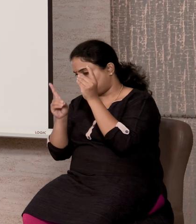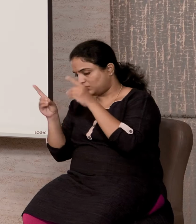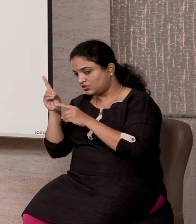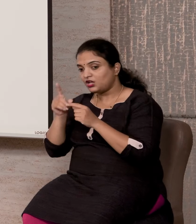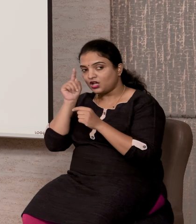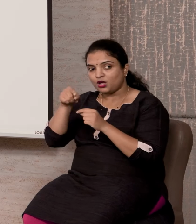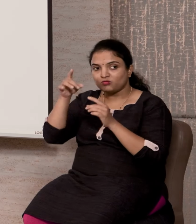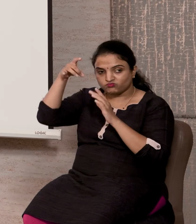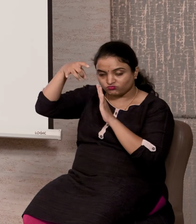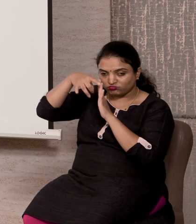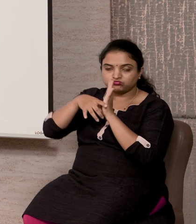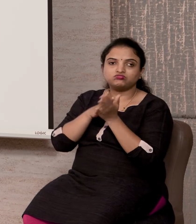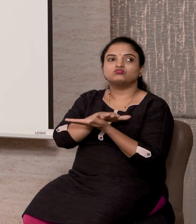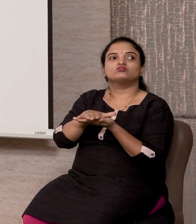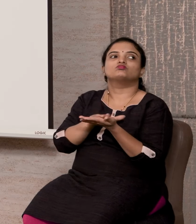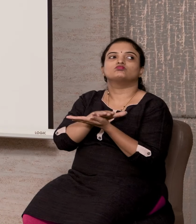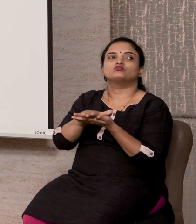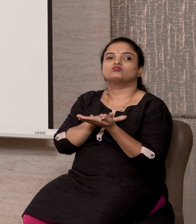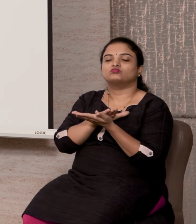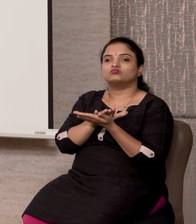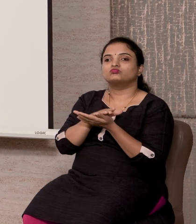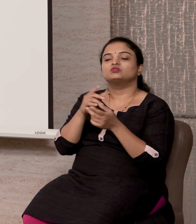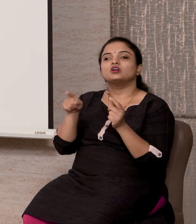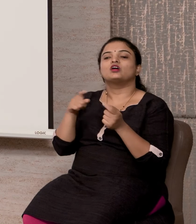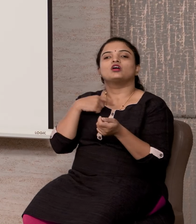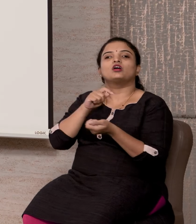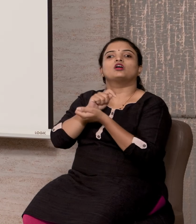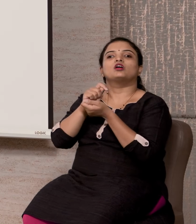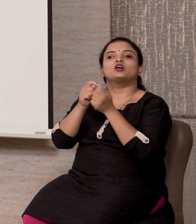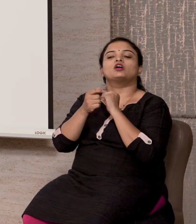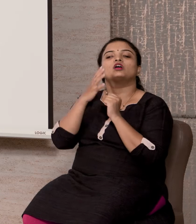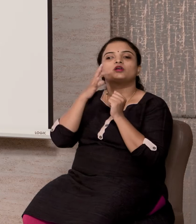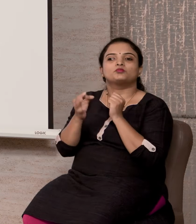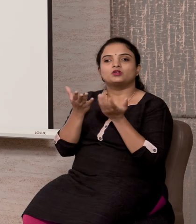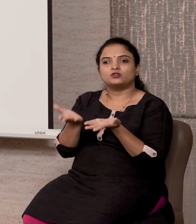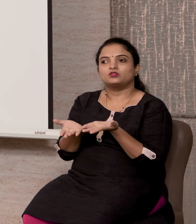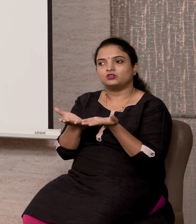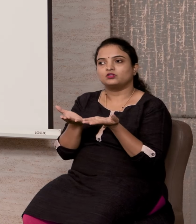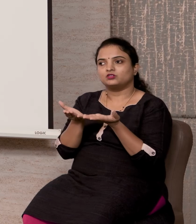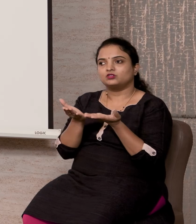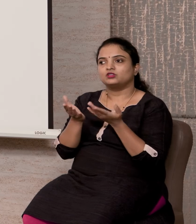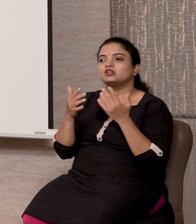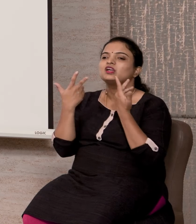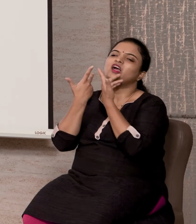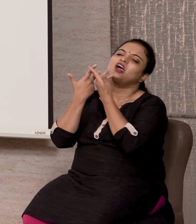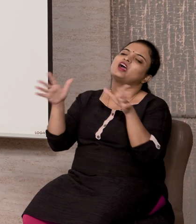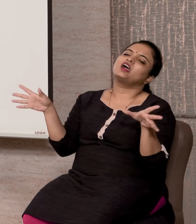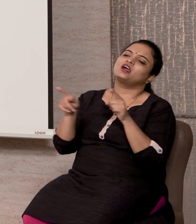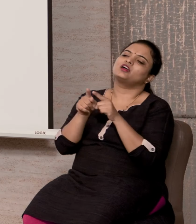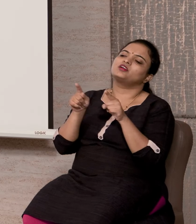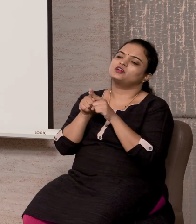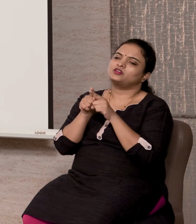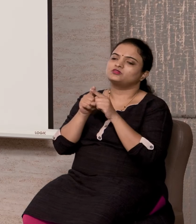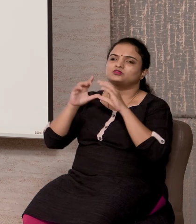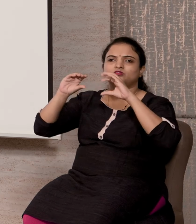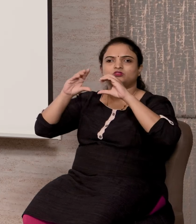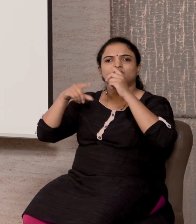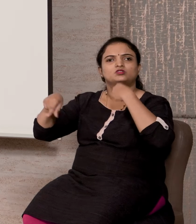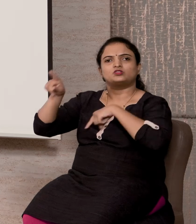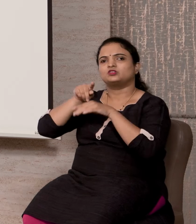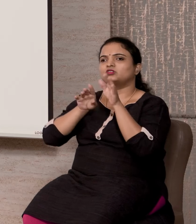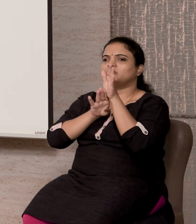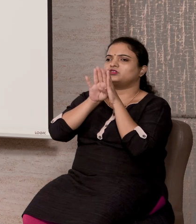not the core part of it, right? And we will have to change this narrative, right? Because at the end of the day, any software is for people and developed by